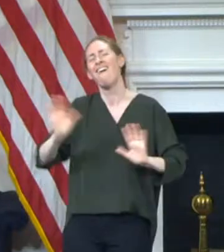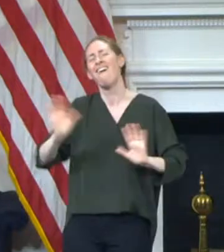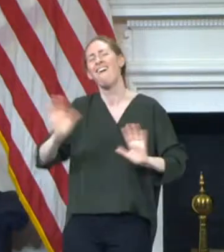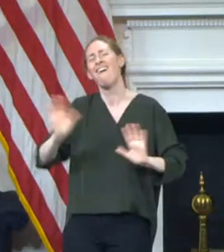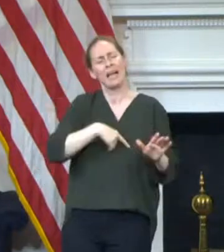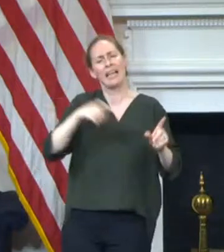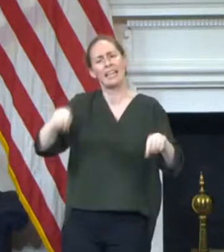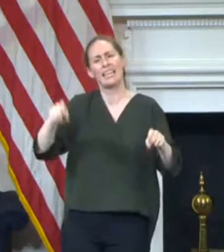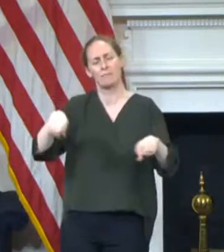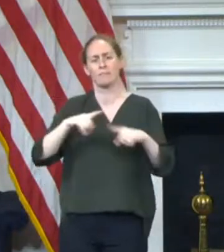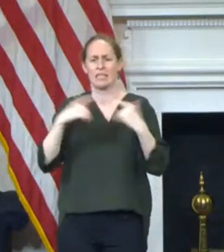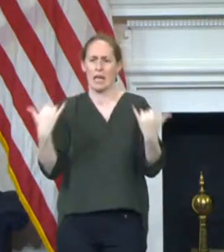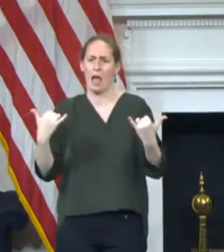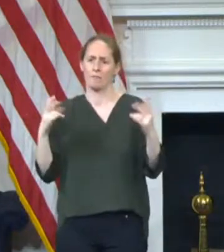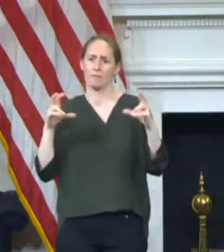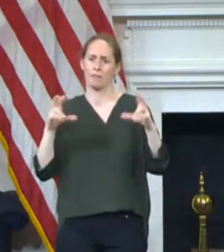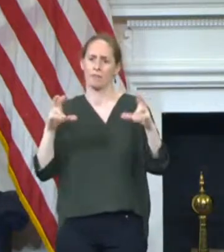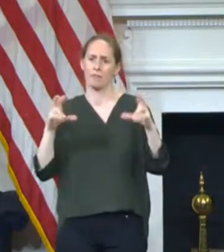So thank you.